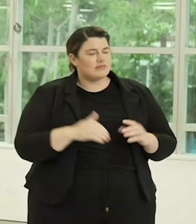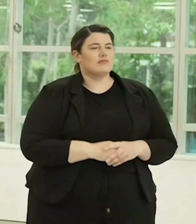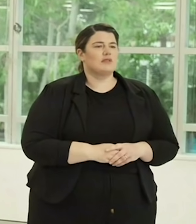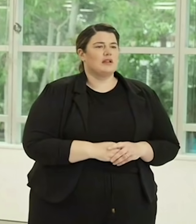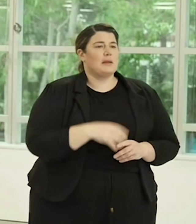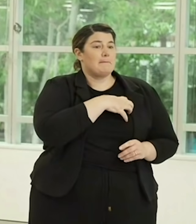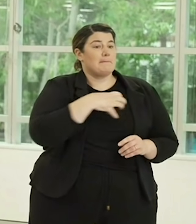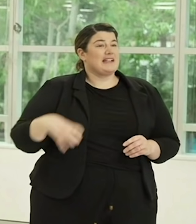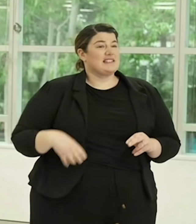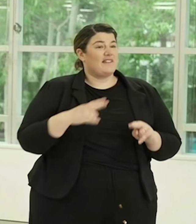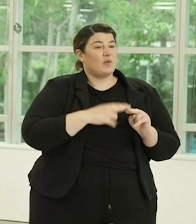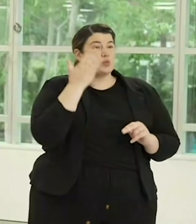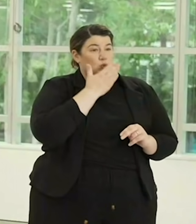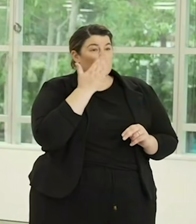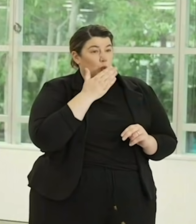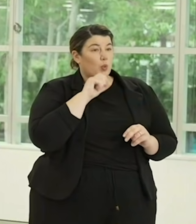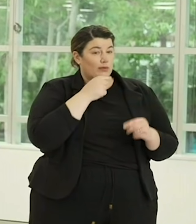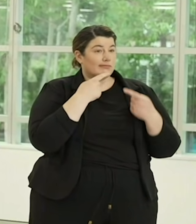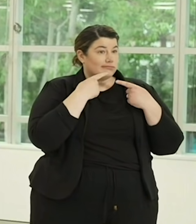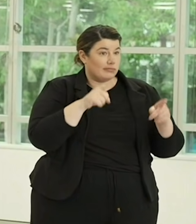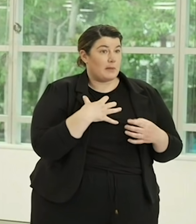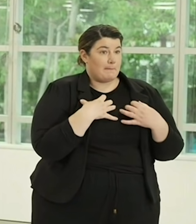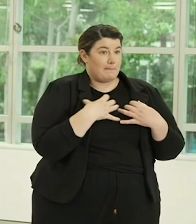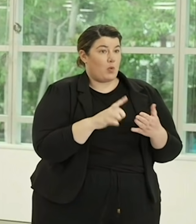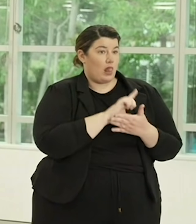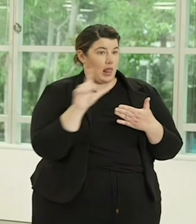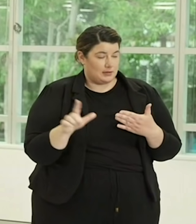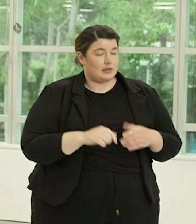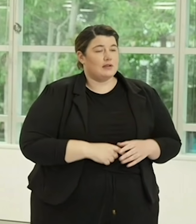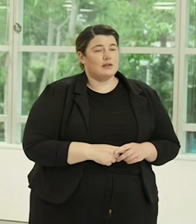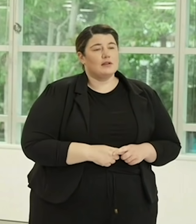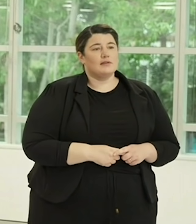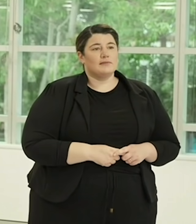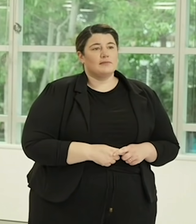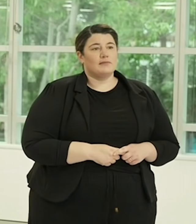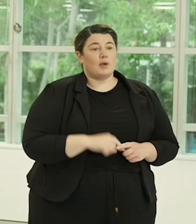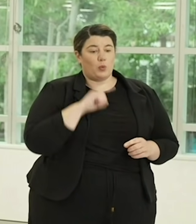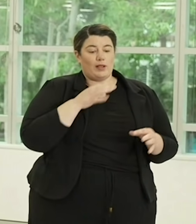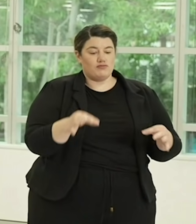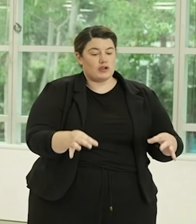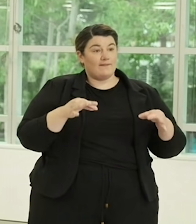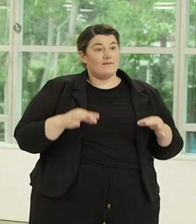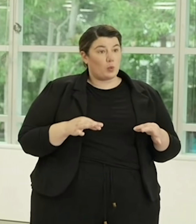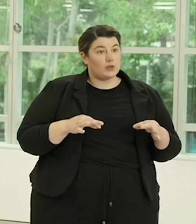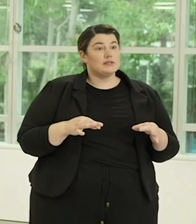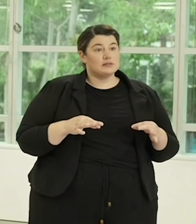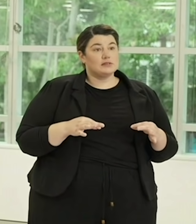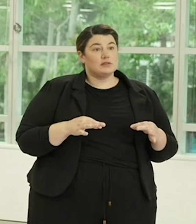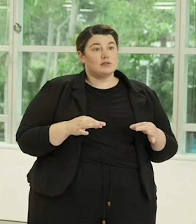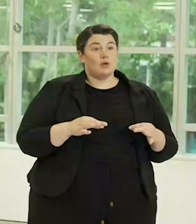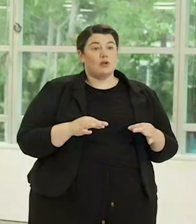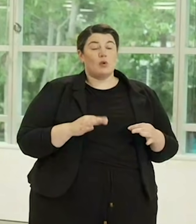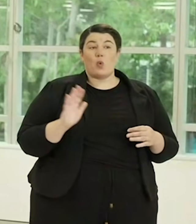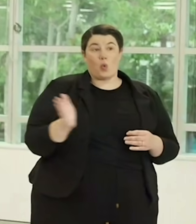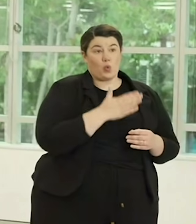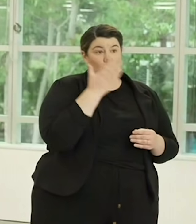on following myself and the Deputy Premier. But we'll be bringing forward all